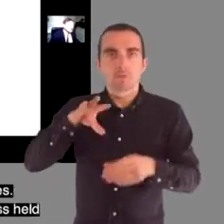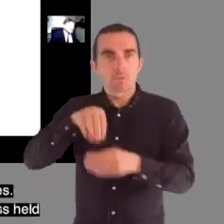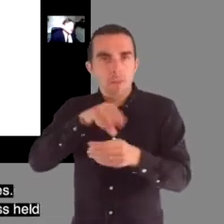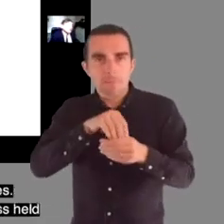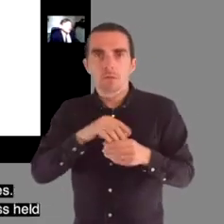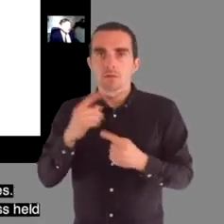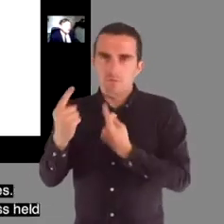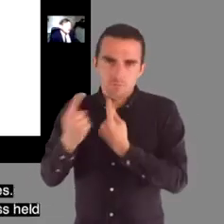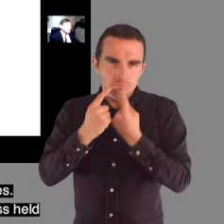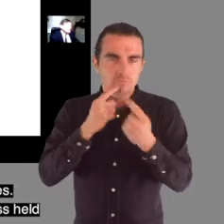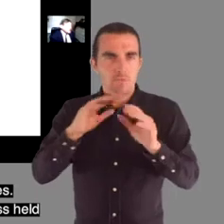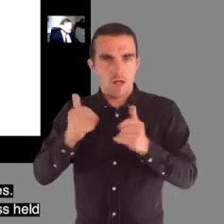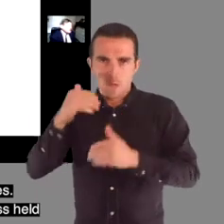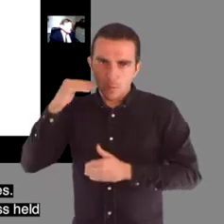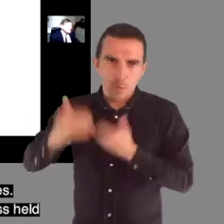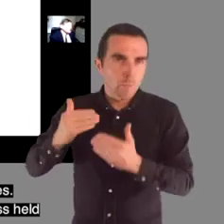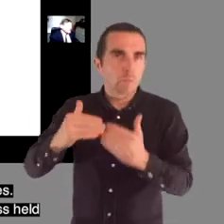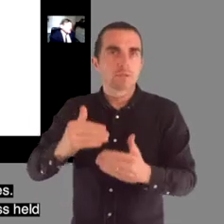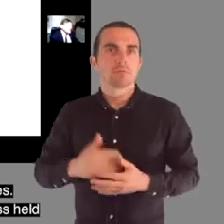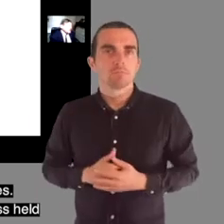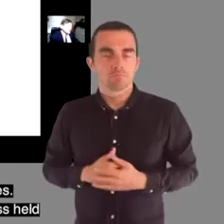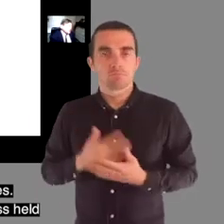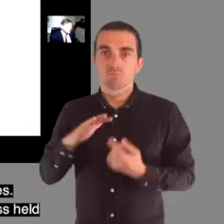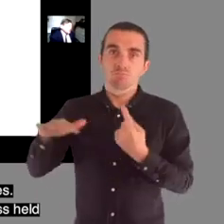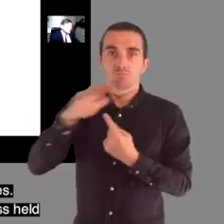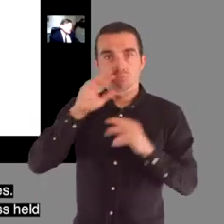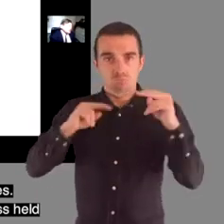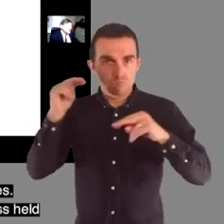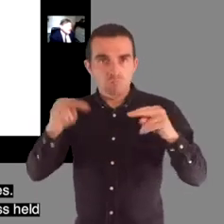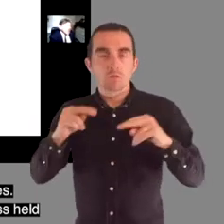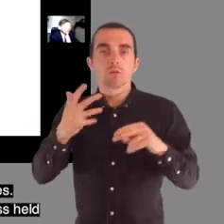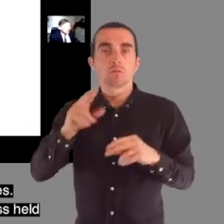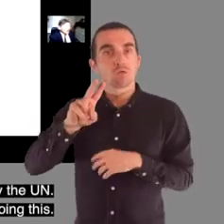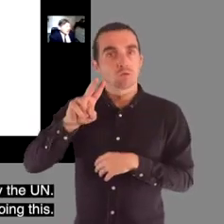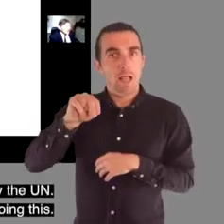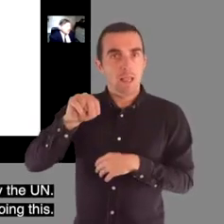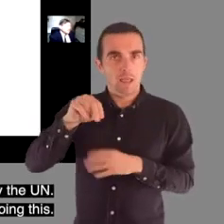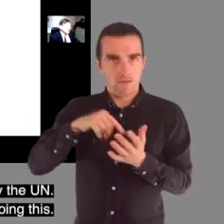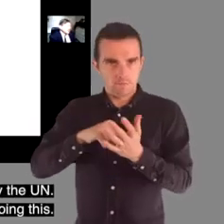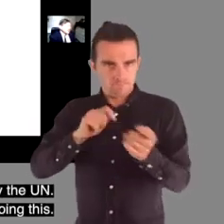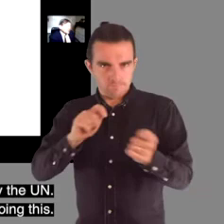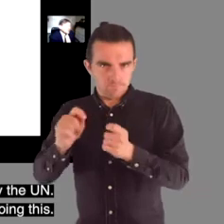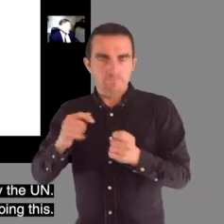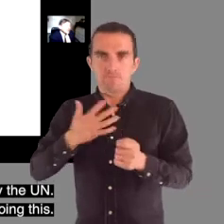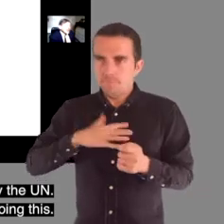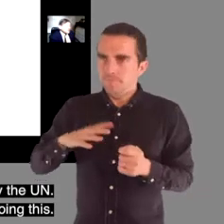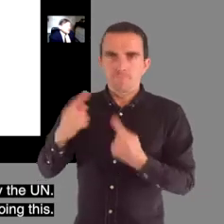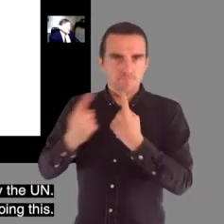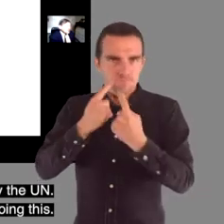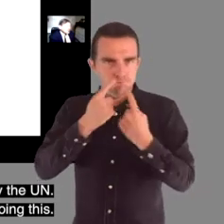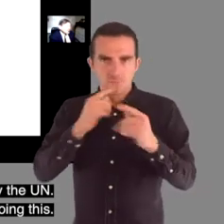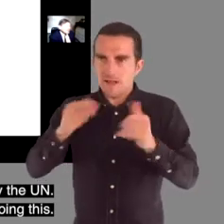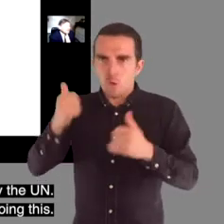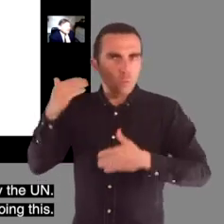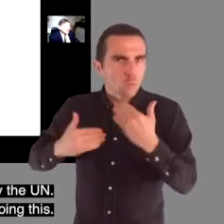to ask questions of member states. So this is a real scrutiny process held in the world view and